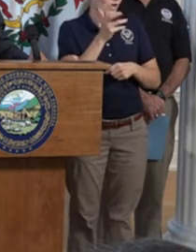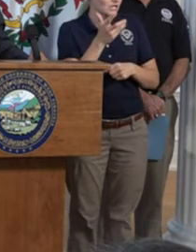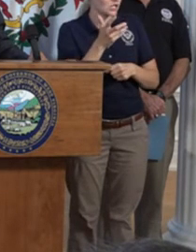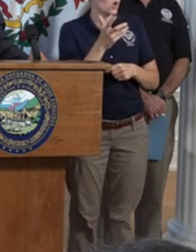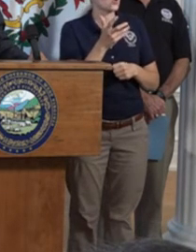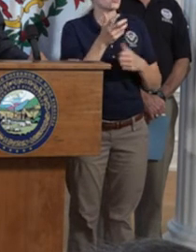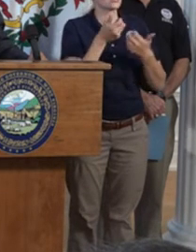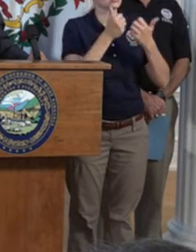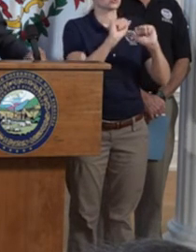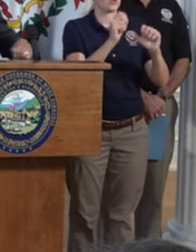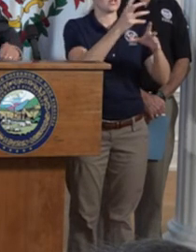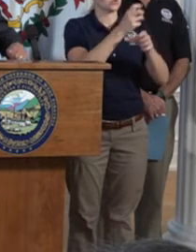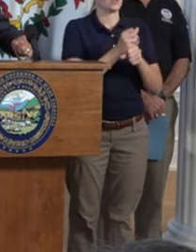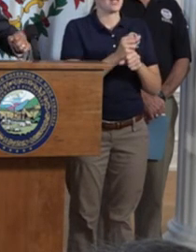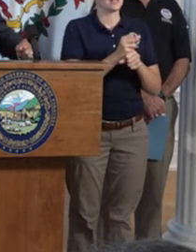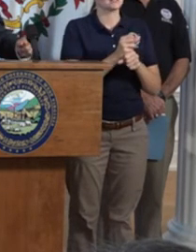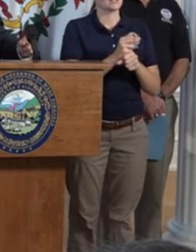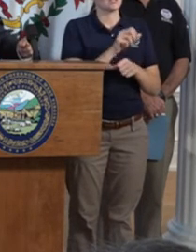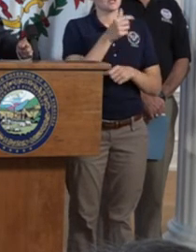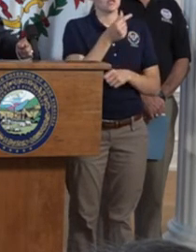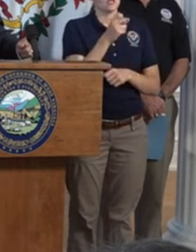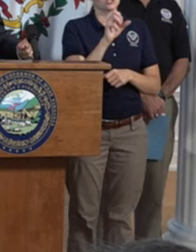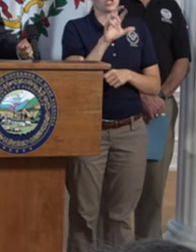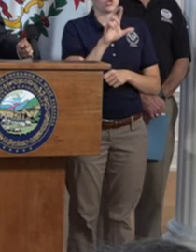backup. However, you could have a